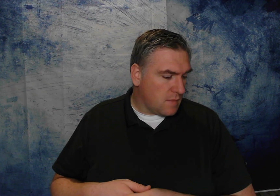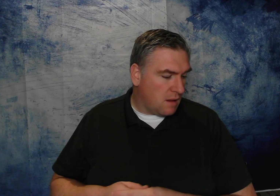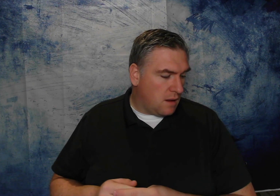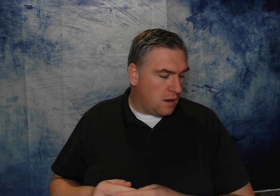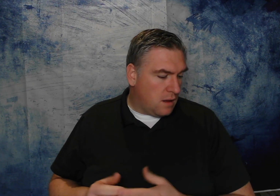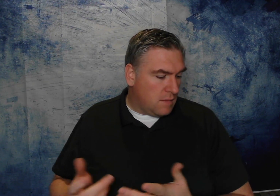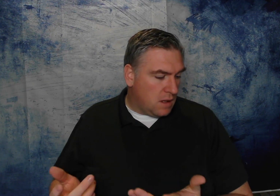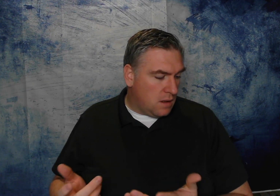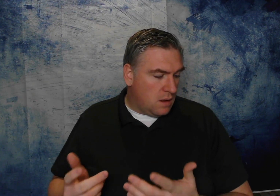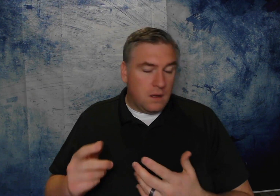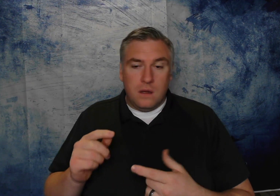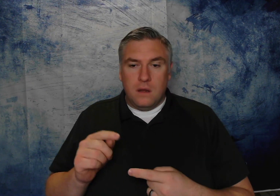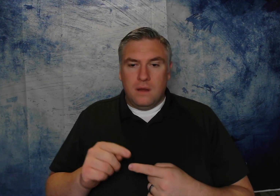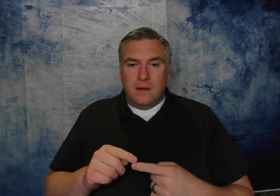potentially never.